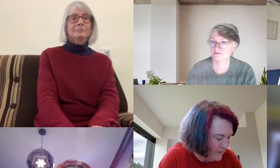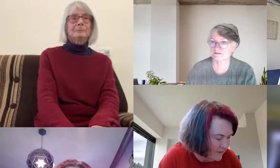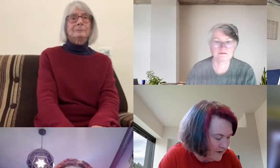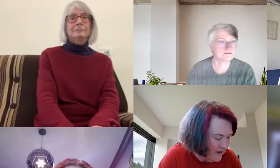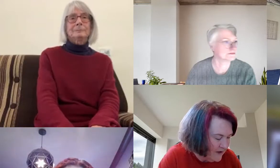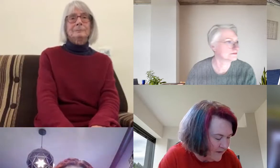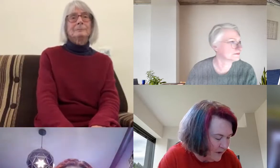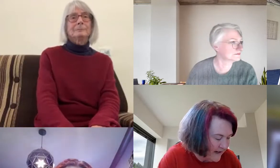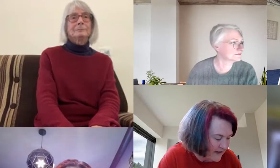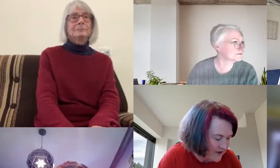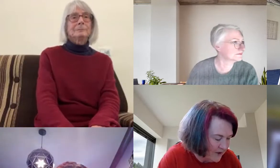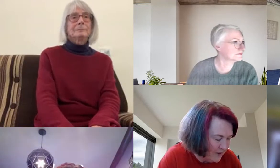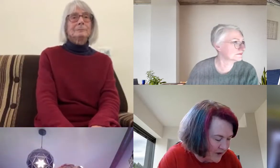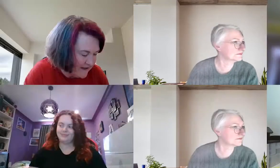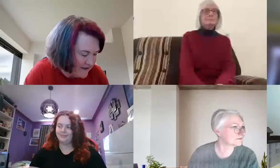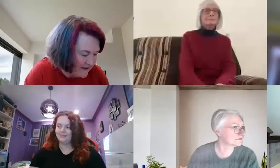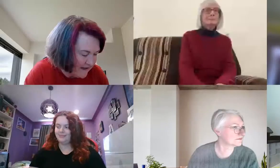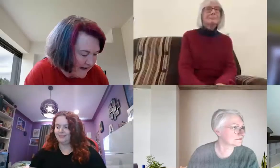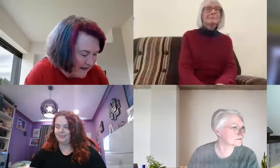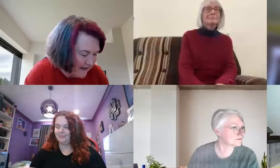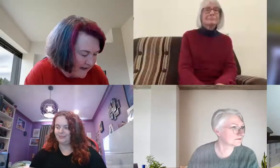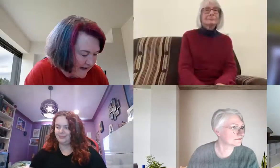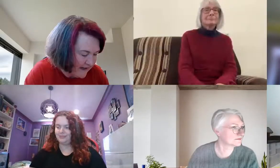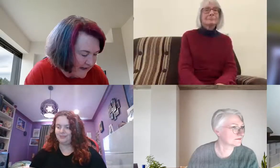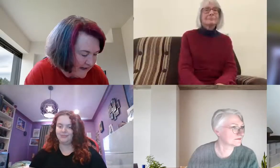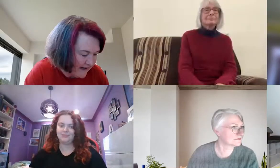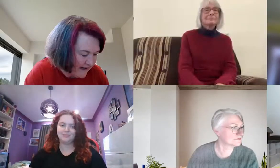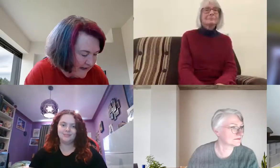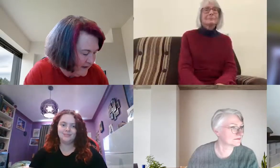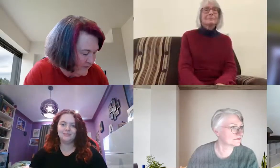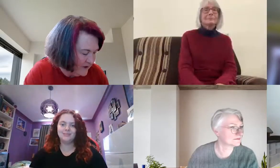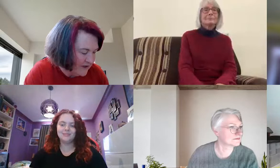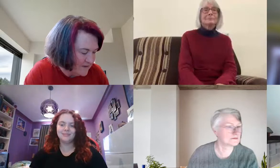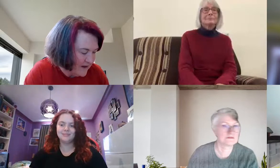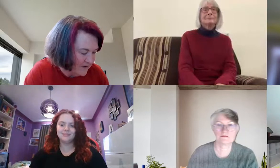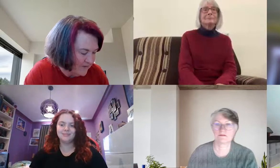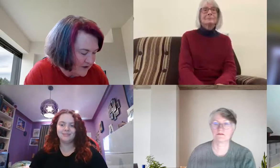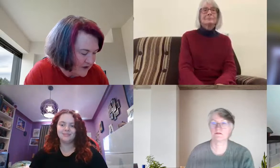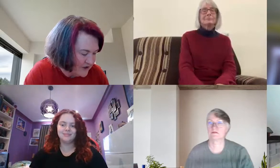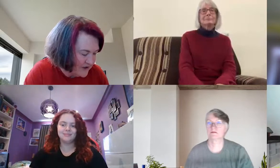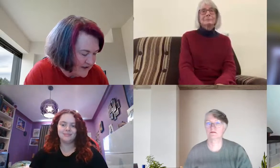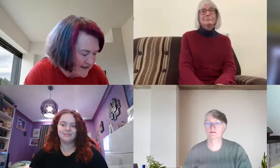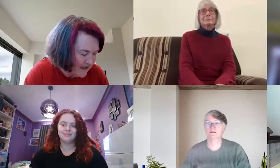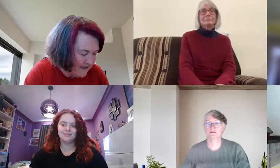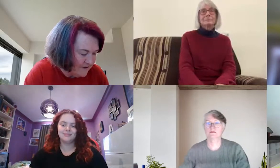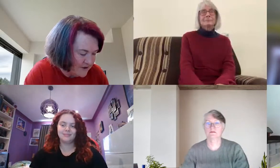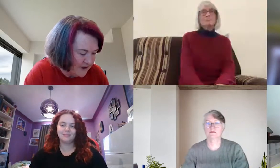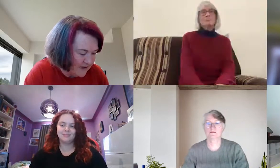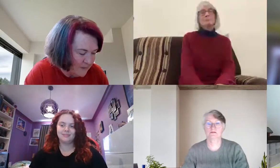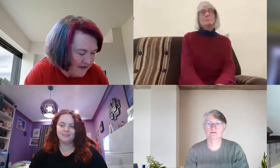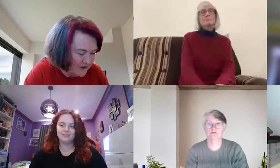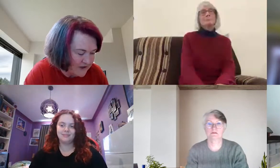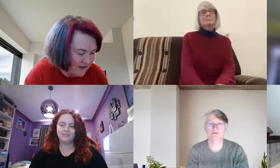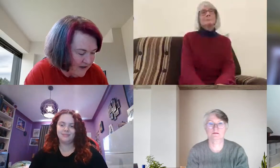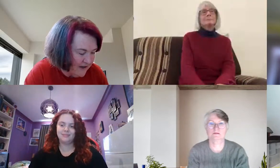support people of all ages to communicate and connect with each other. Harmony currently works for the Department of Education Tasmania and is